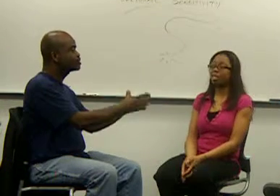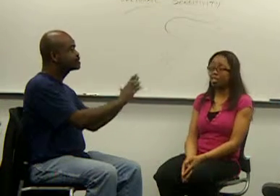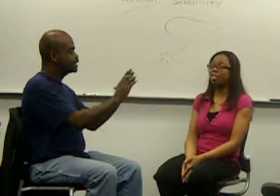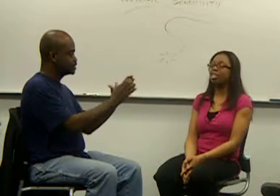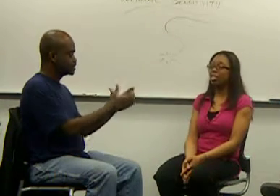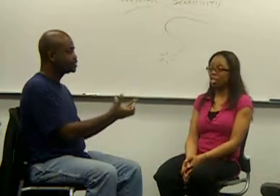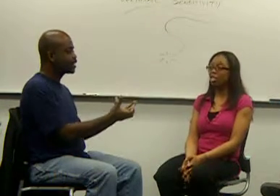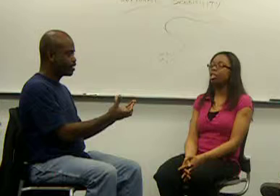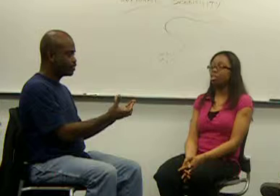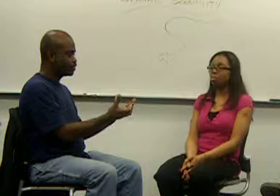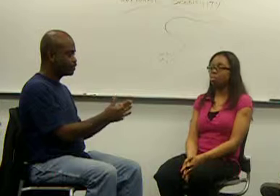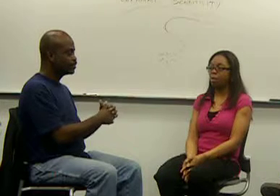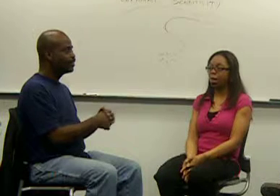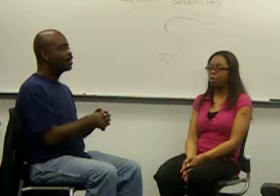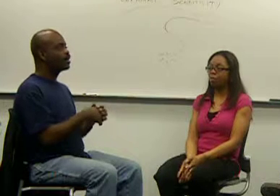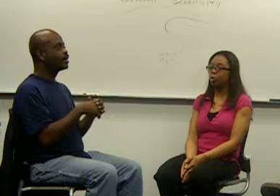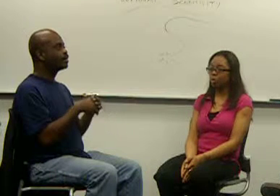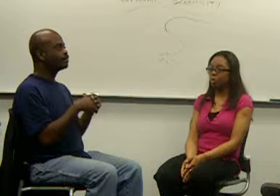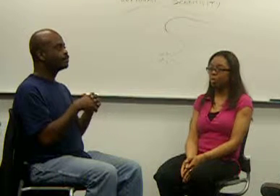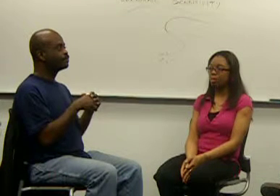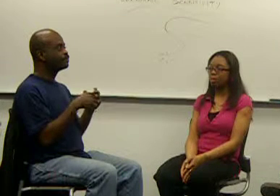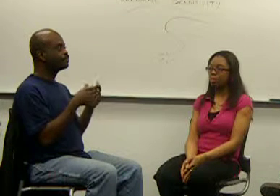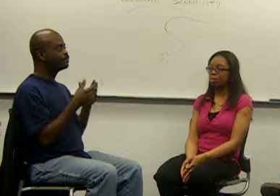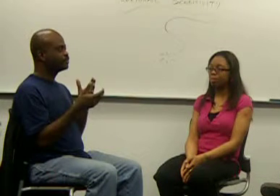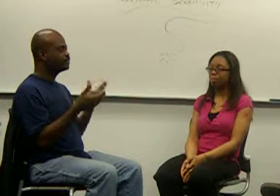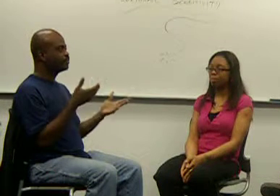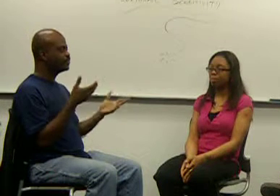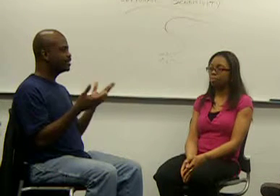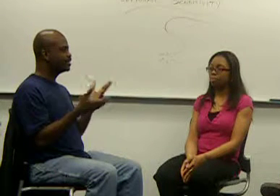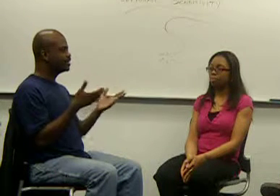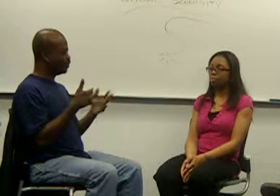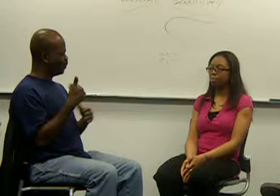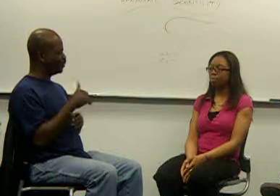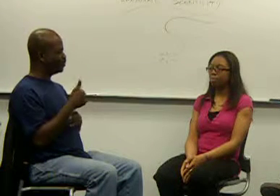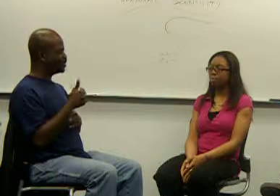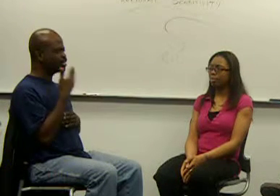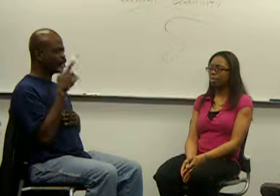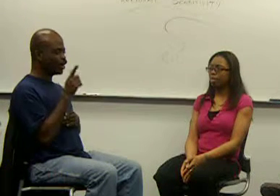It depends on the different groups.